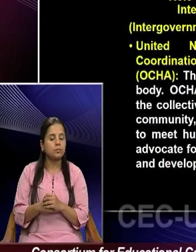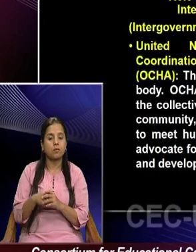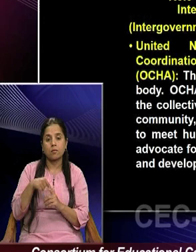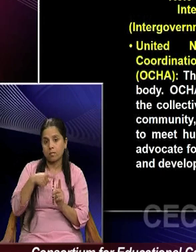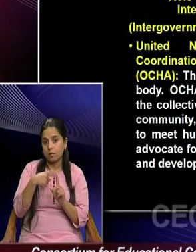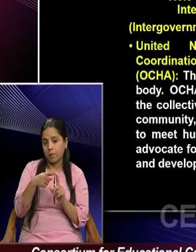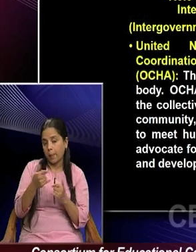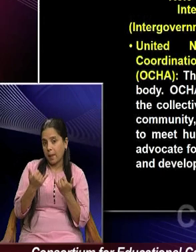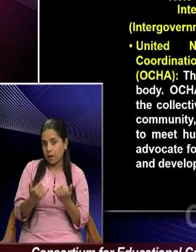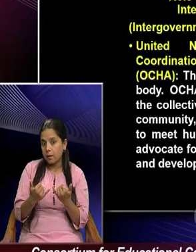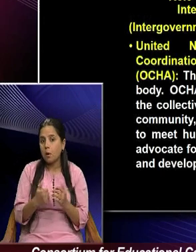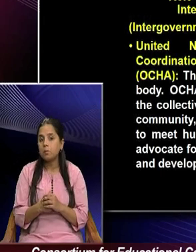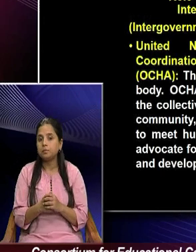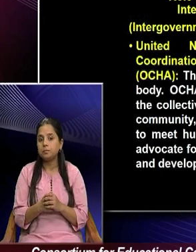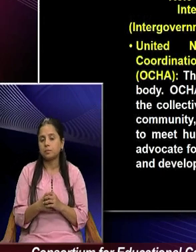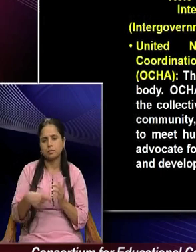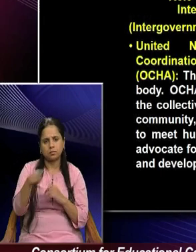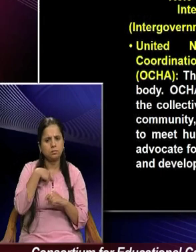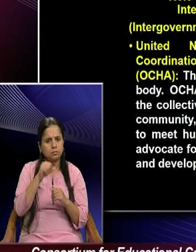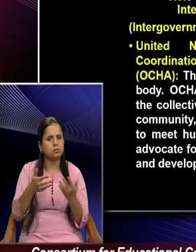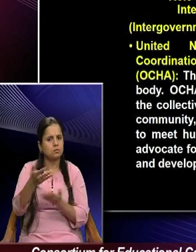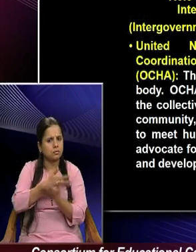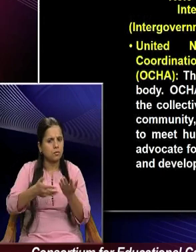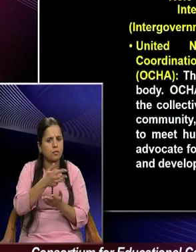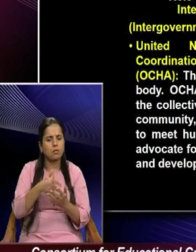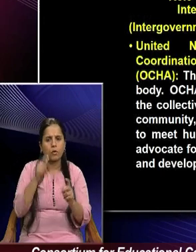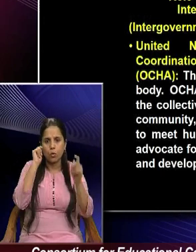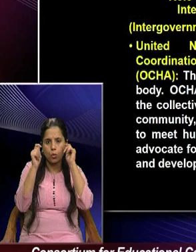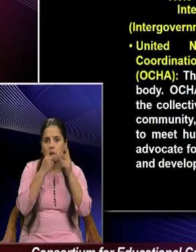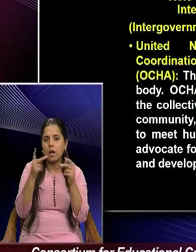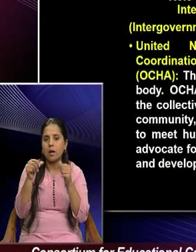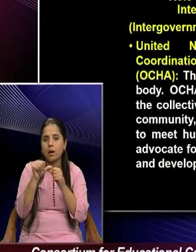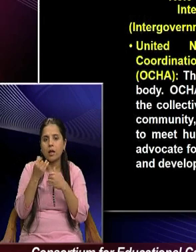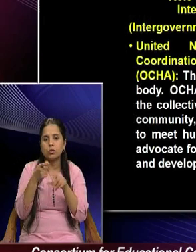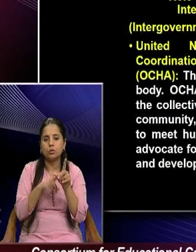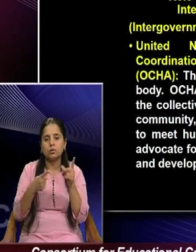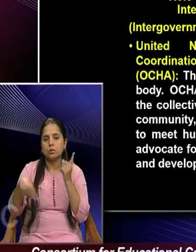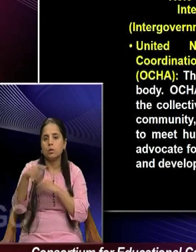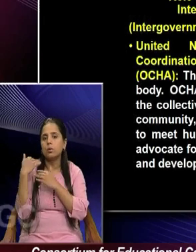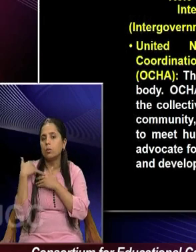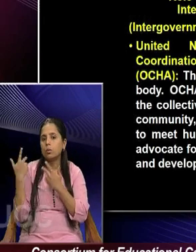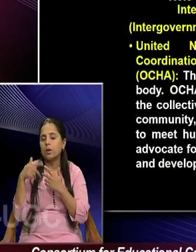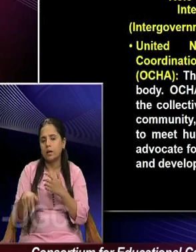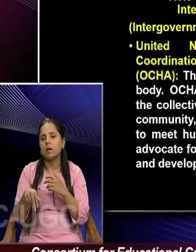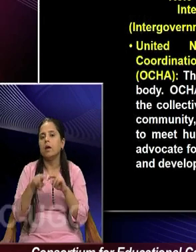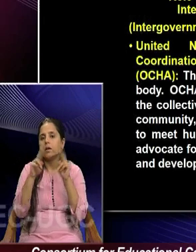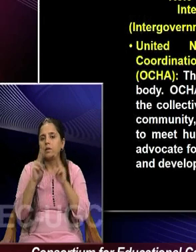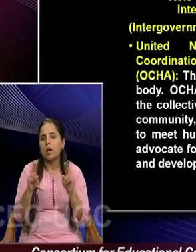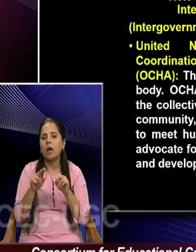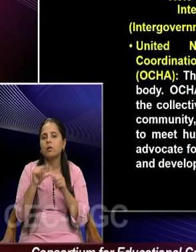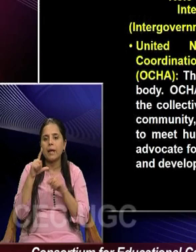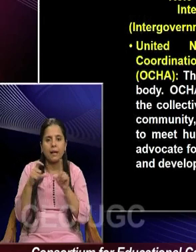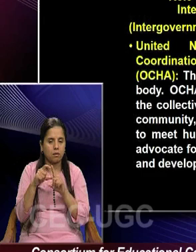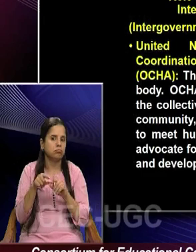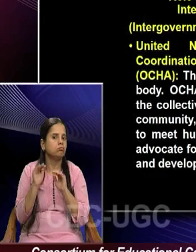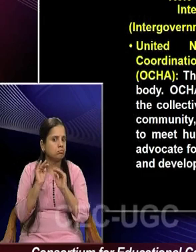And now we can discuss about the role of agencies providing international aid efforts. And